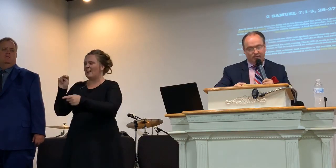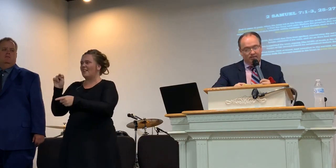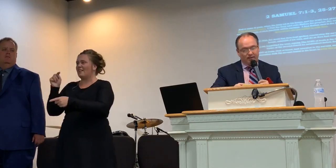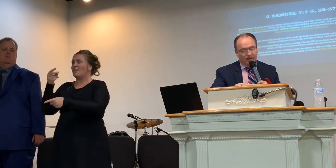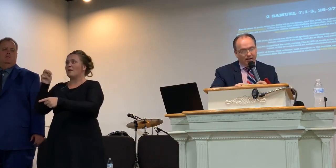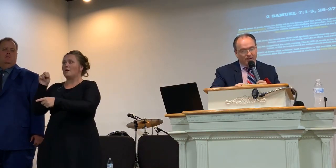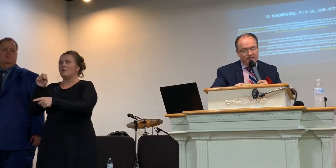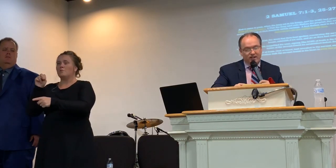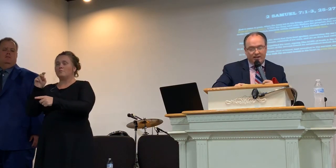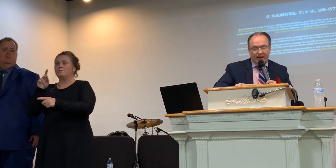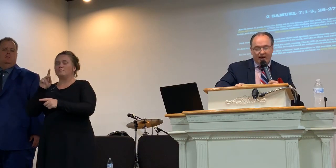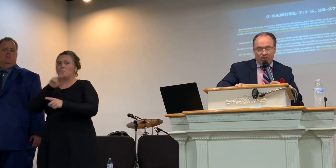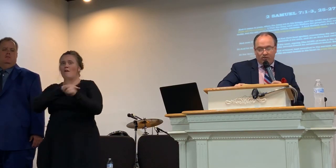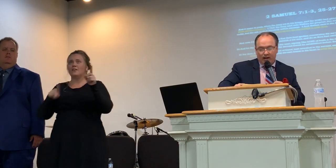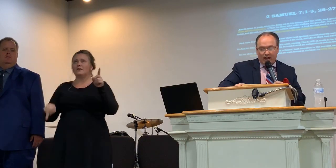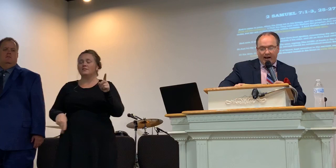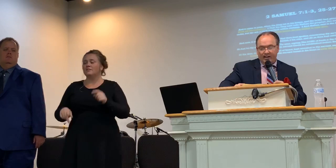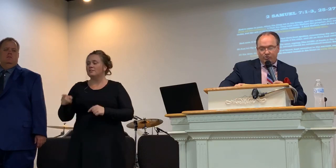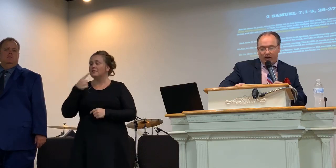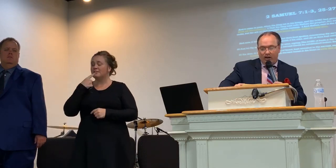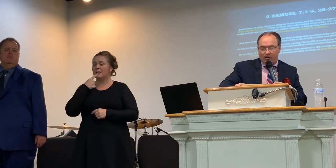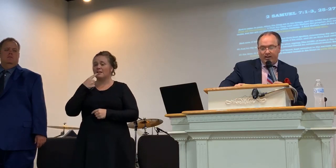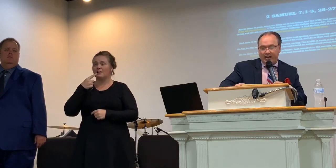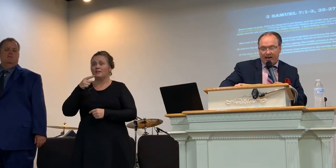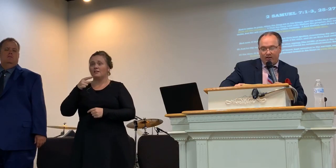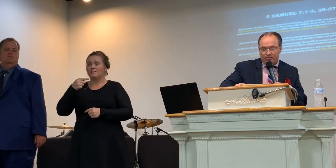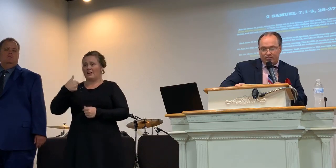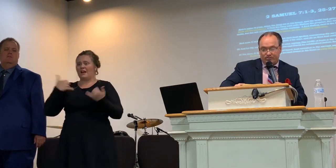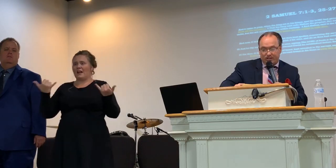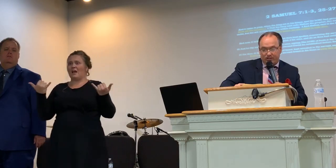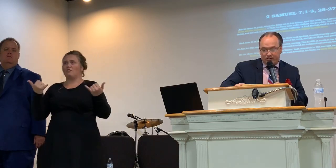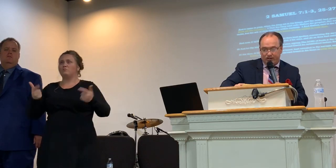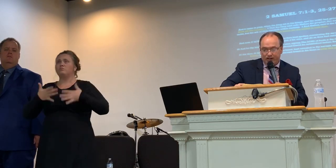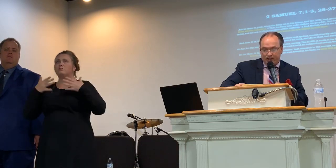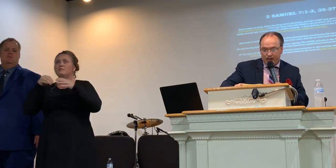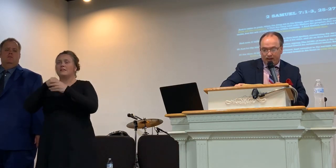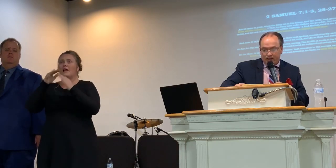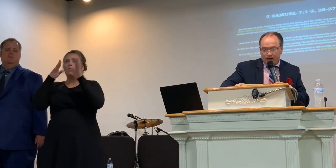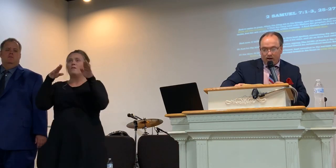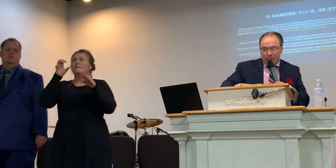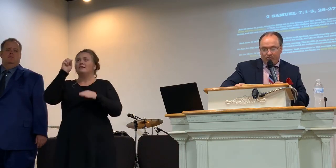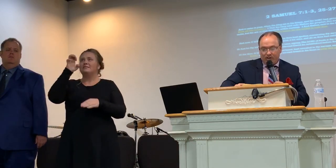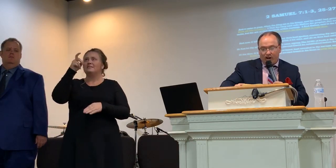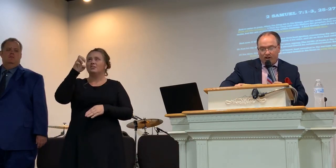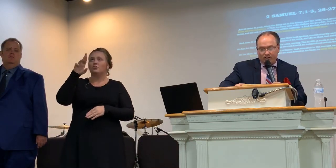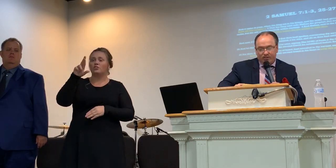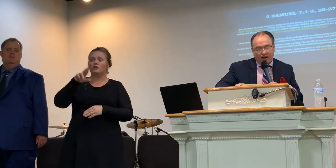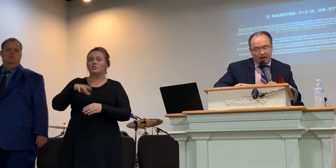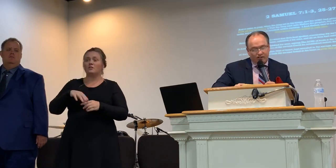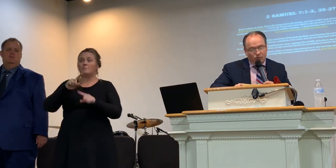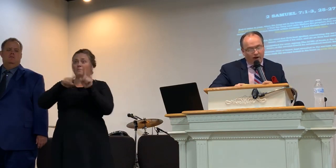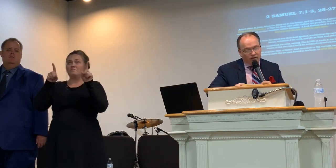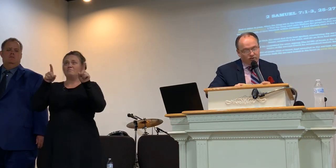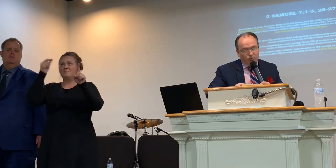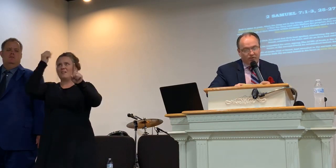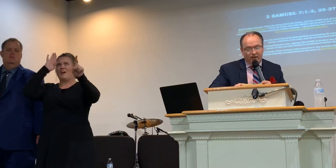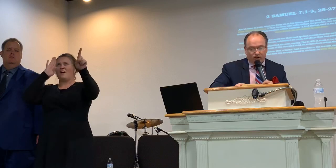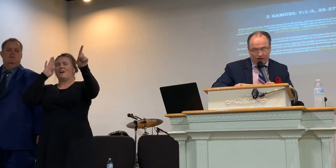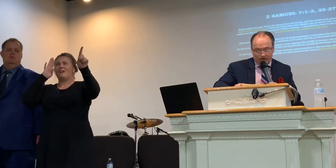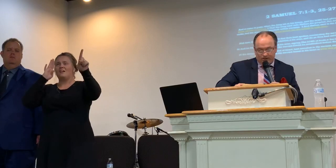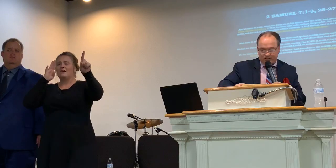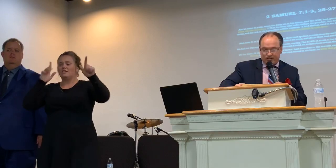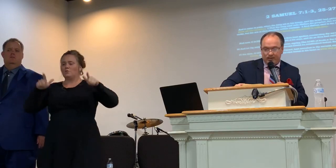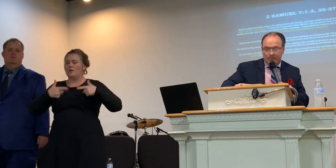prophet, See now, I dwell in a house of cedar, but the ark of God dwells